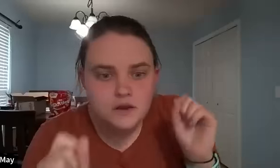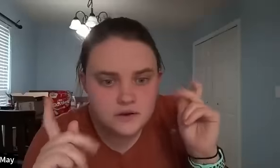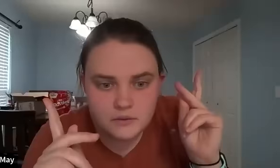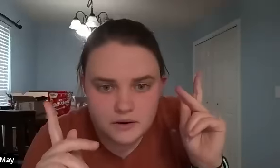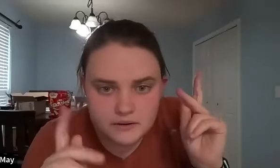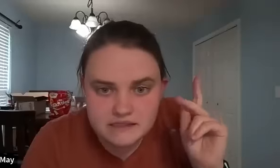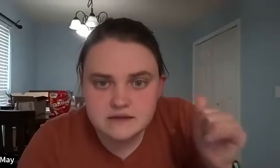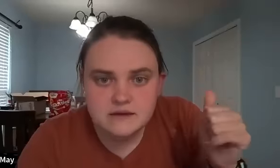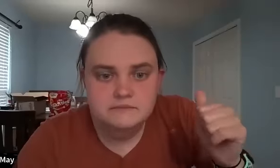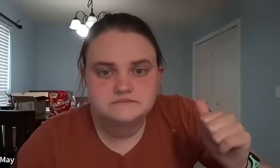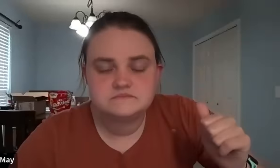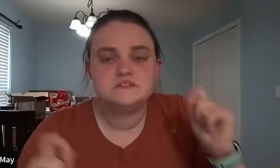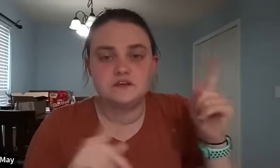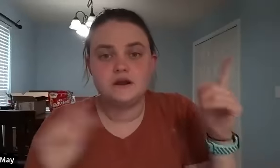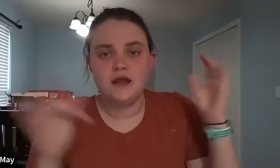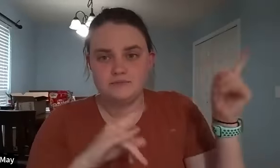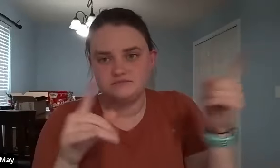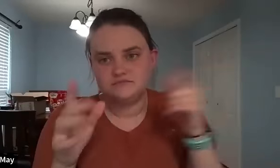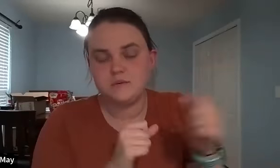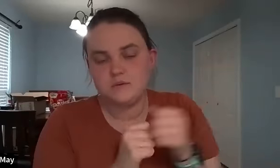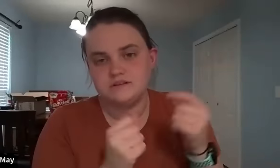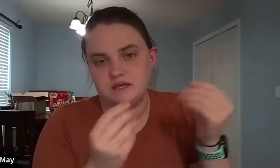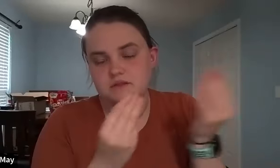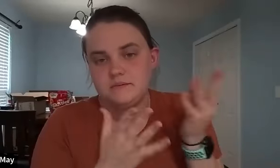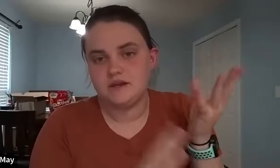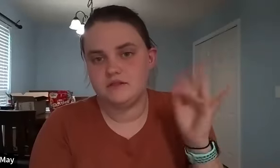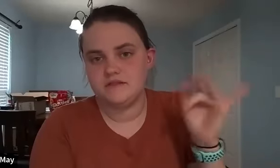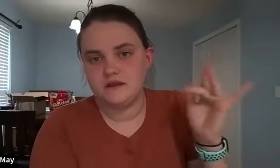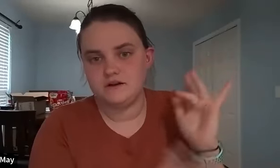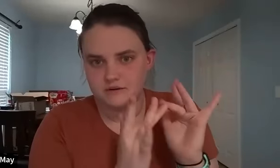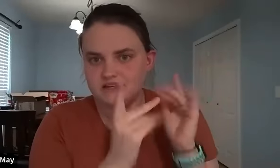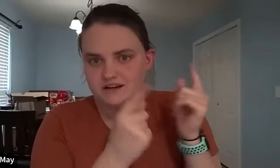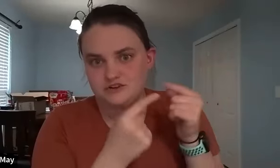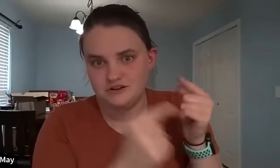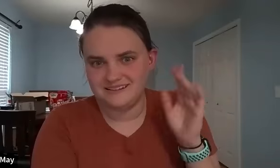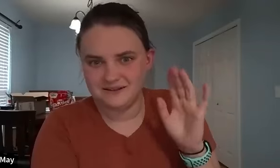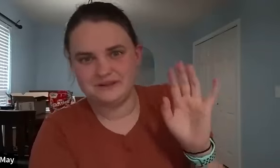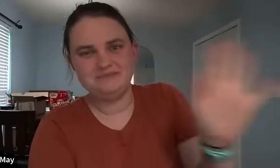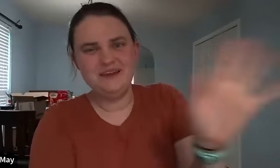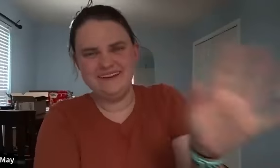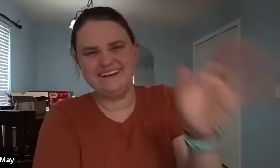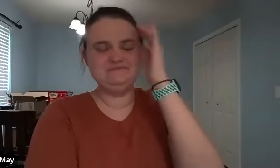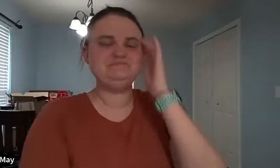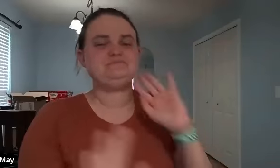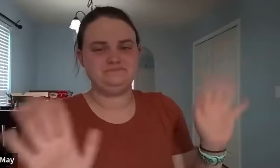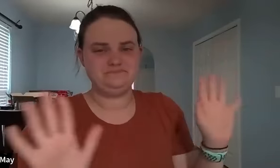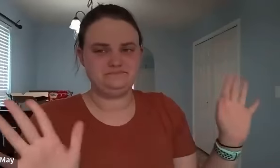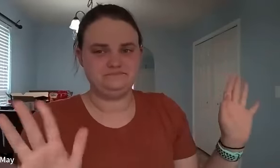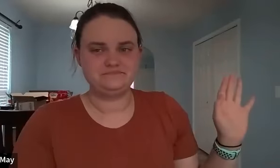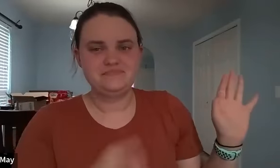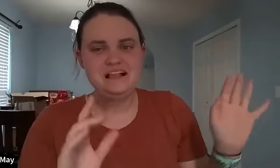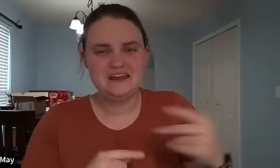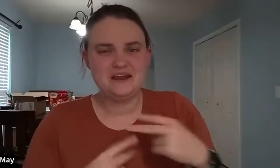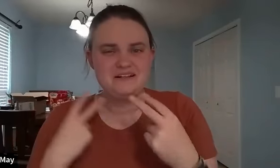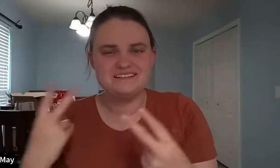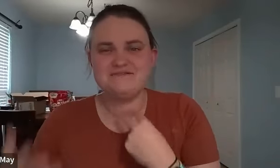No worries. Sorry, they were letting me know that their internet was kind of struggling a little bit. And I realized I